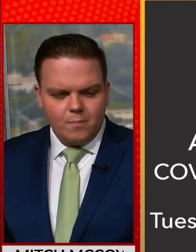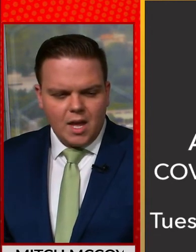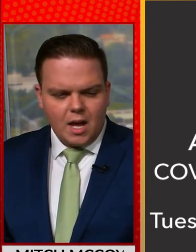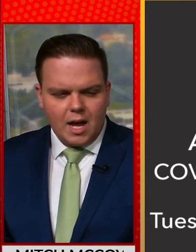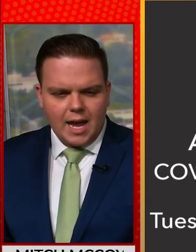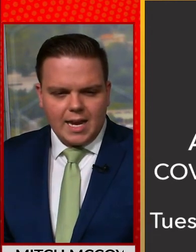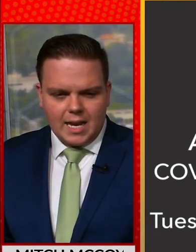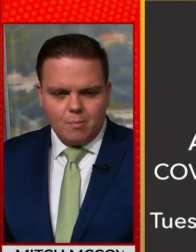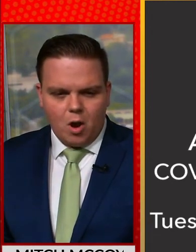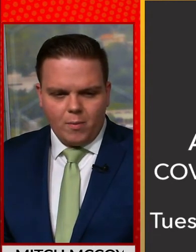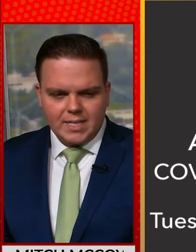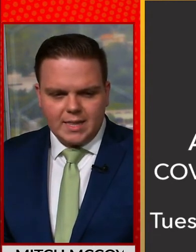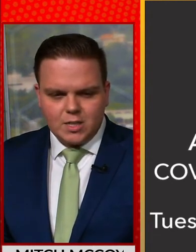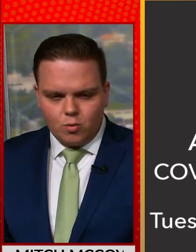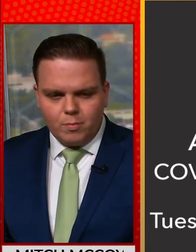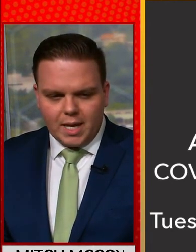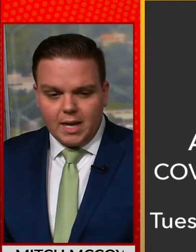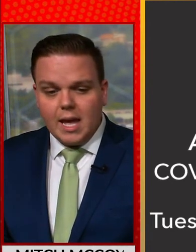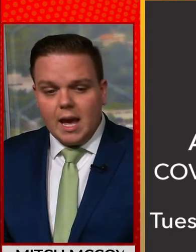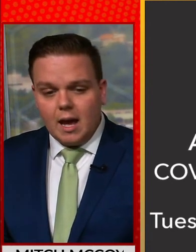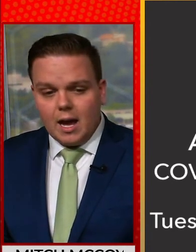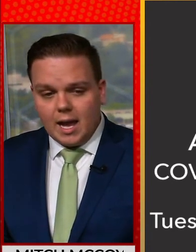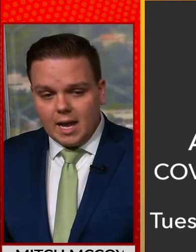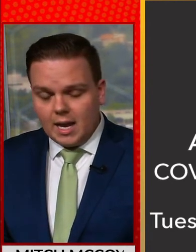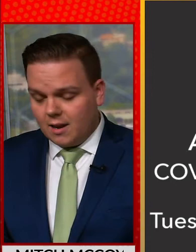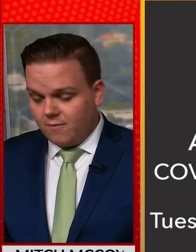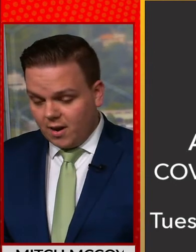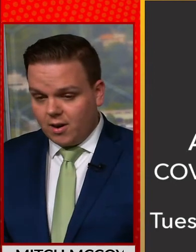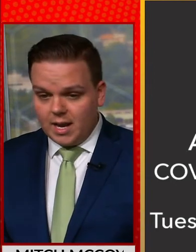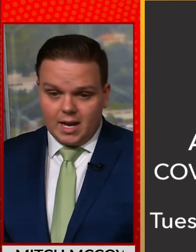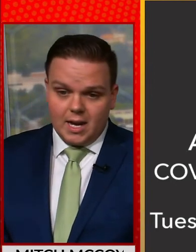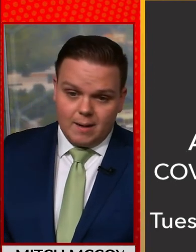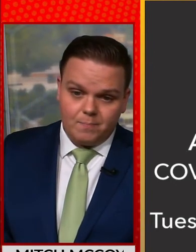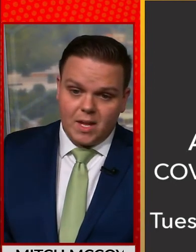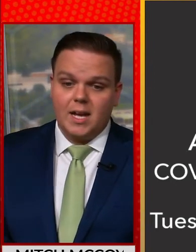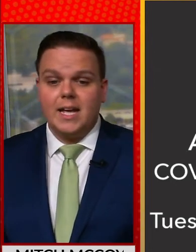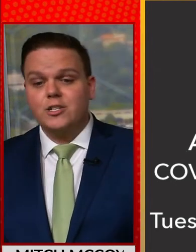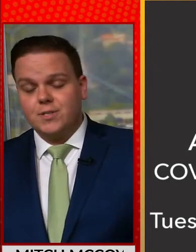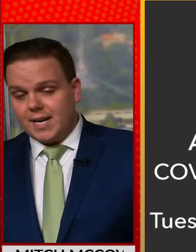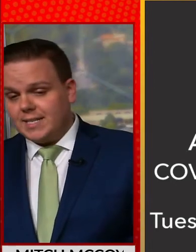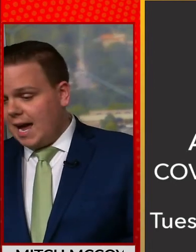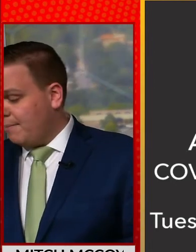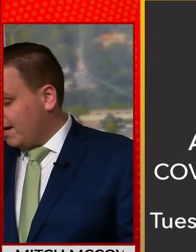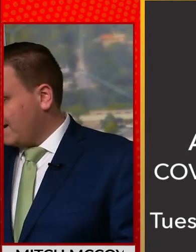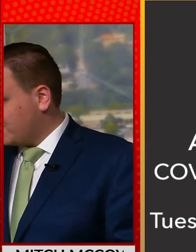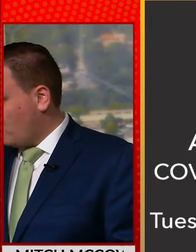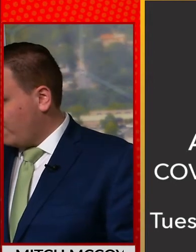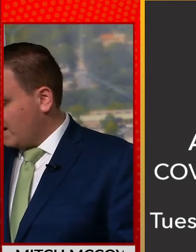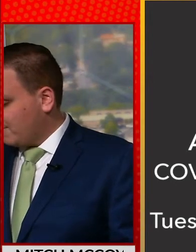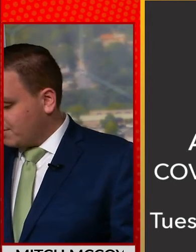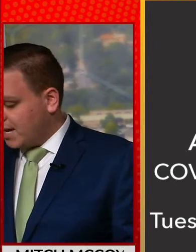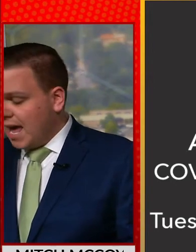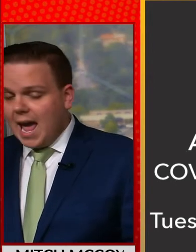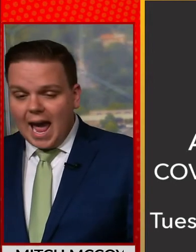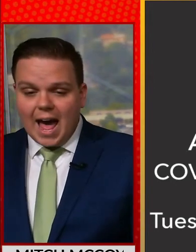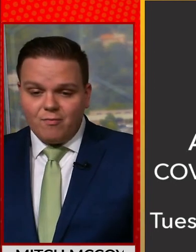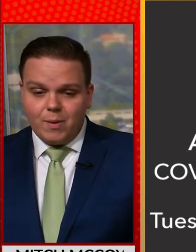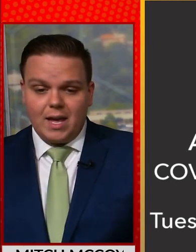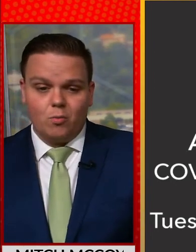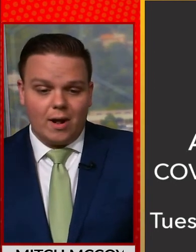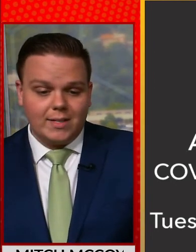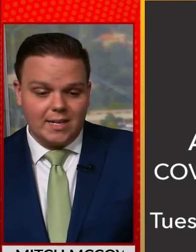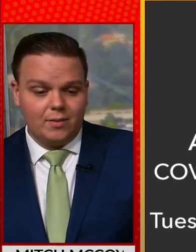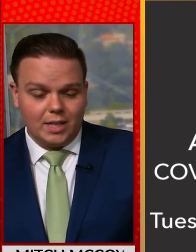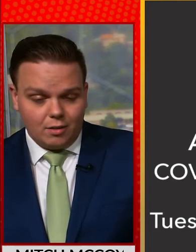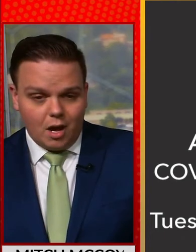here at any moment. And this will be at a very interesting time because COVID numbers have